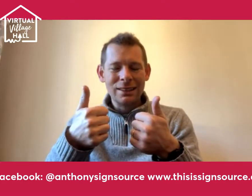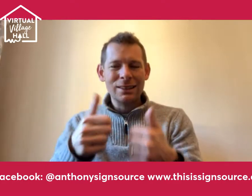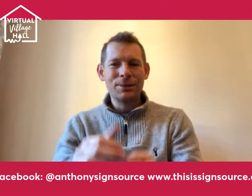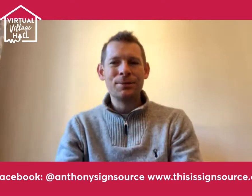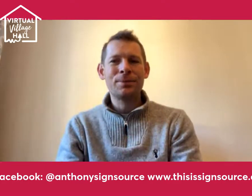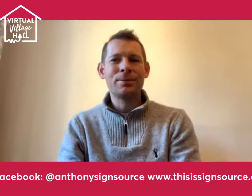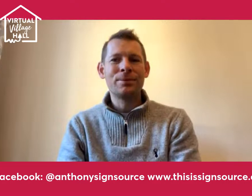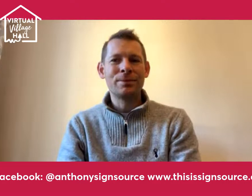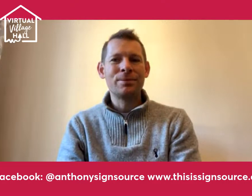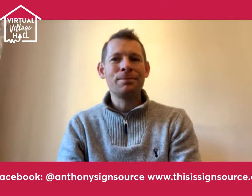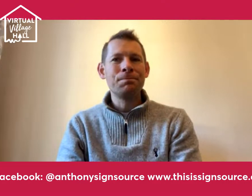or great,